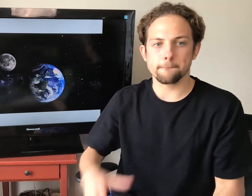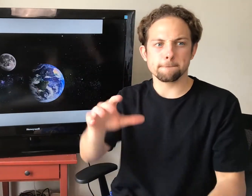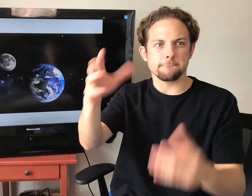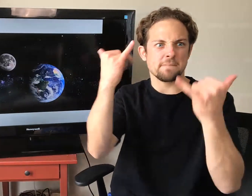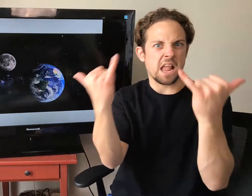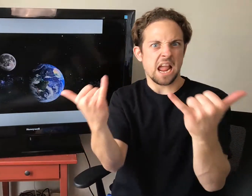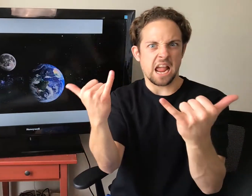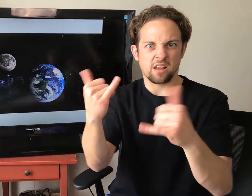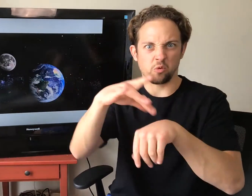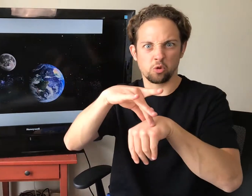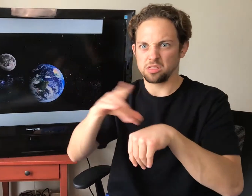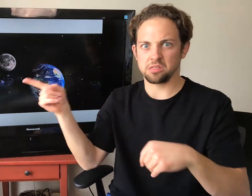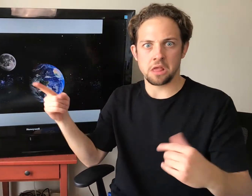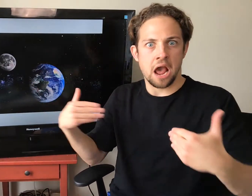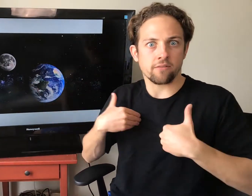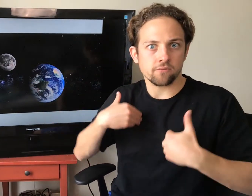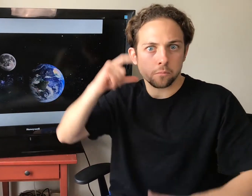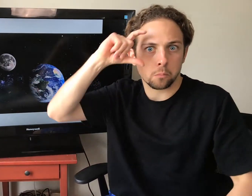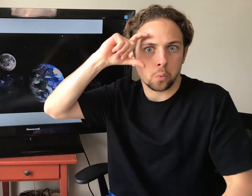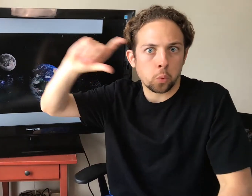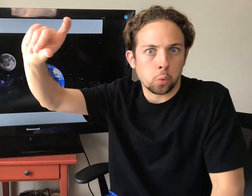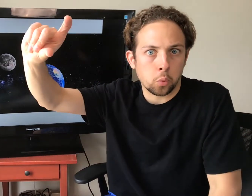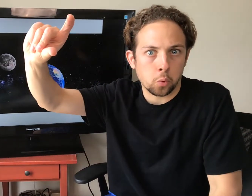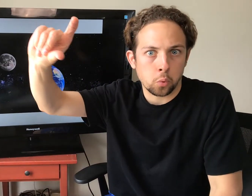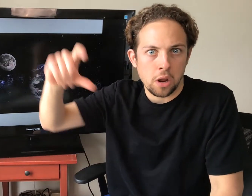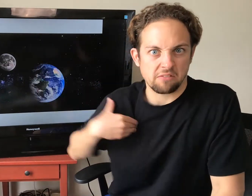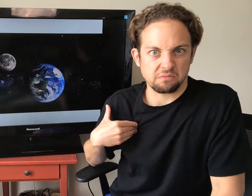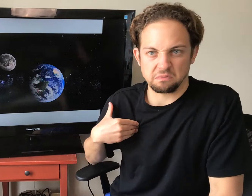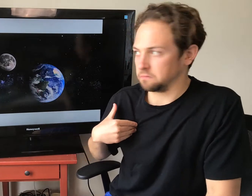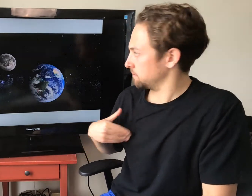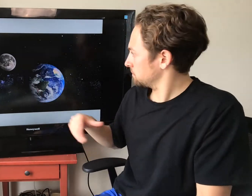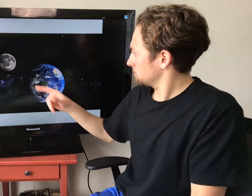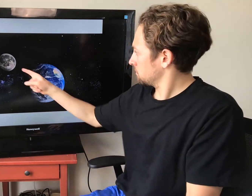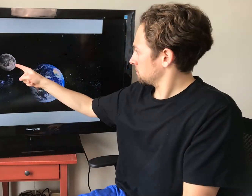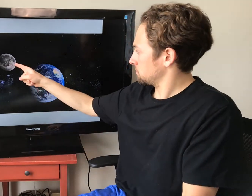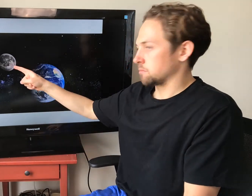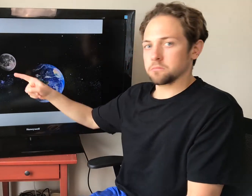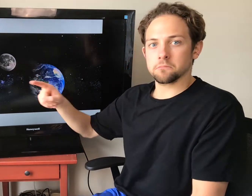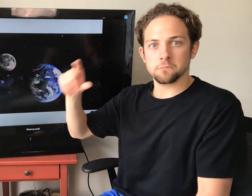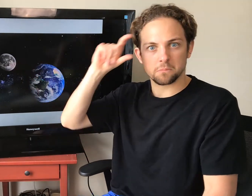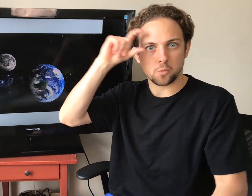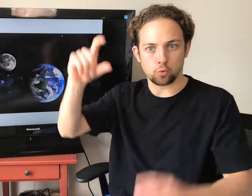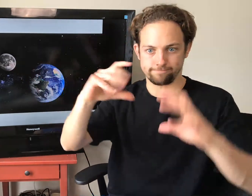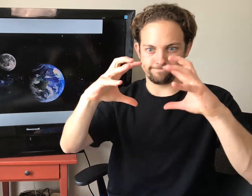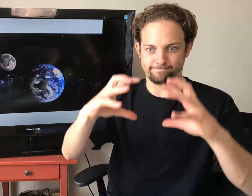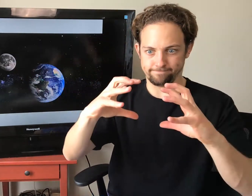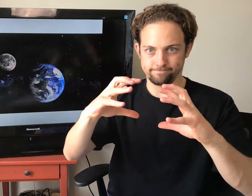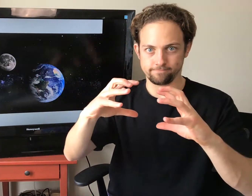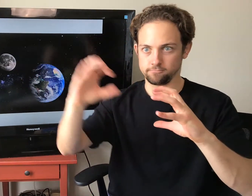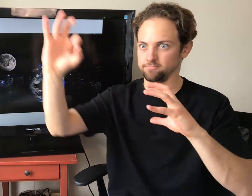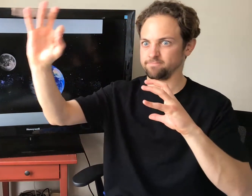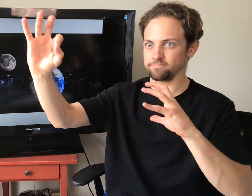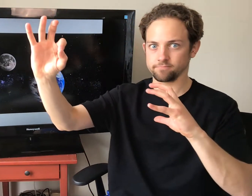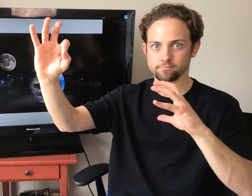pull to keep Earth rotating around it. Now, the Earth also has its moon.